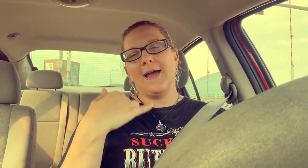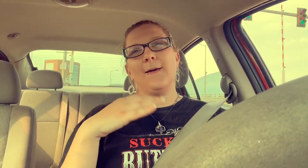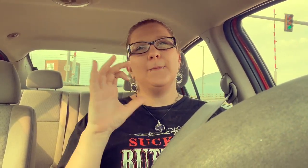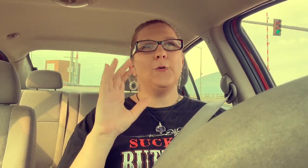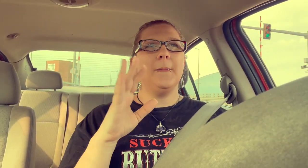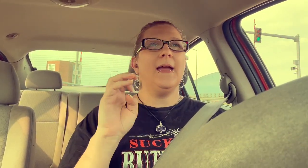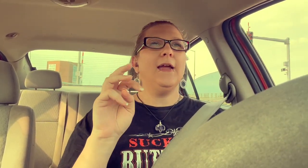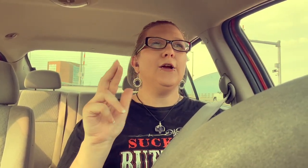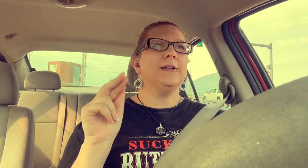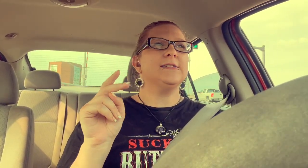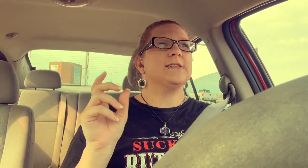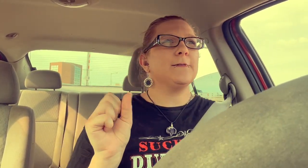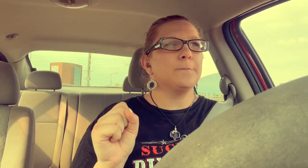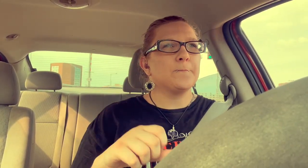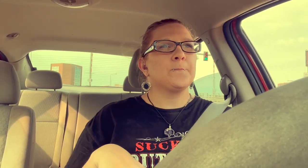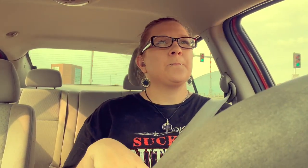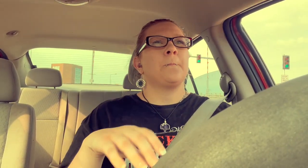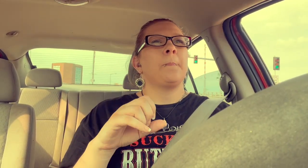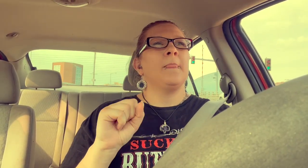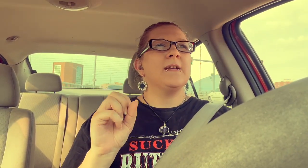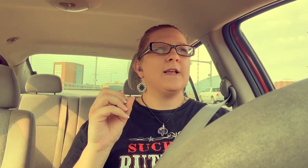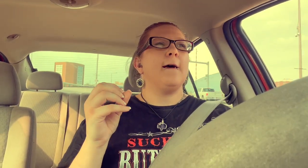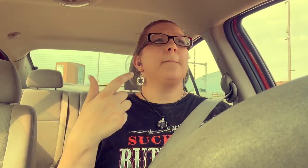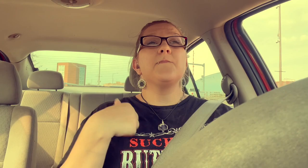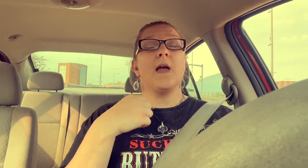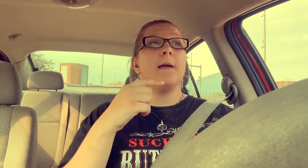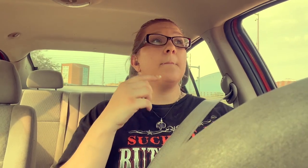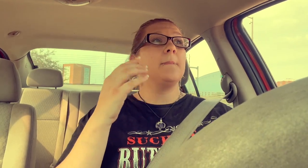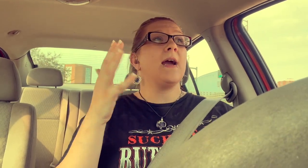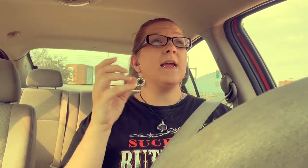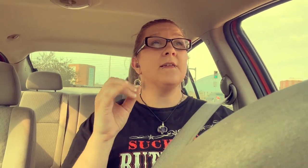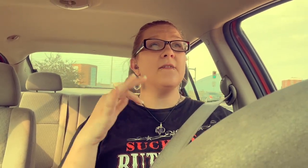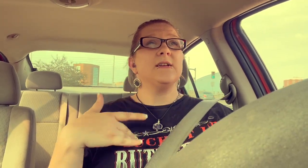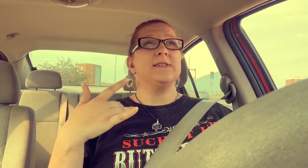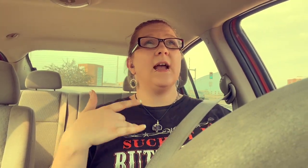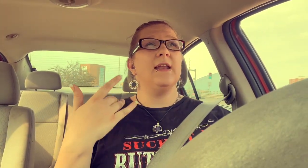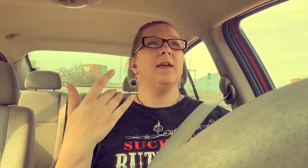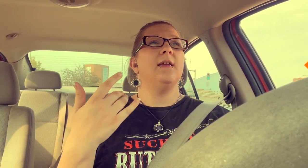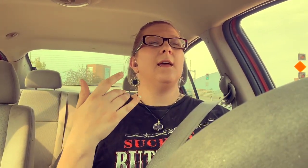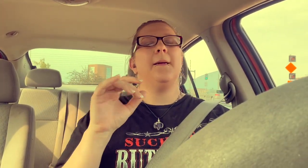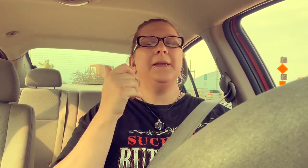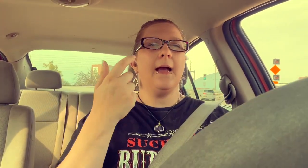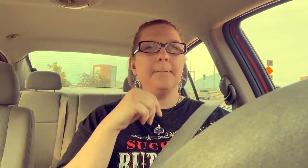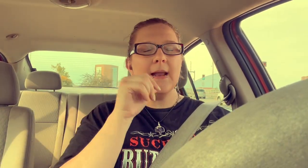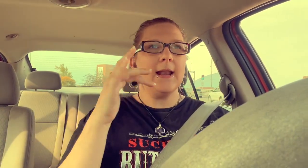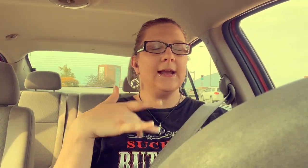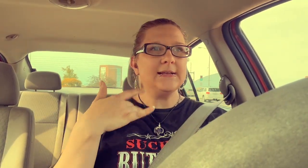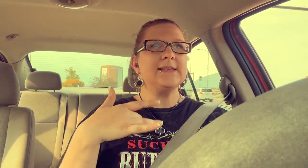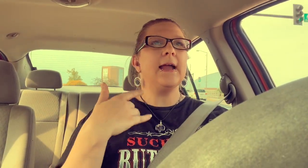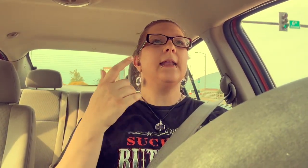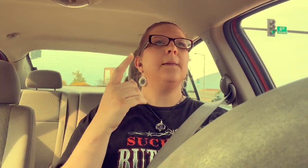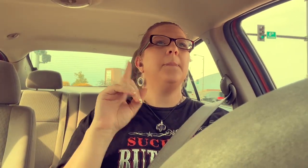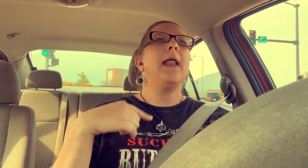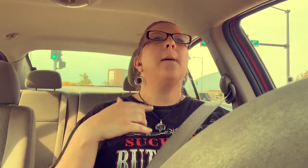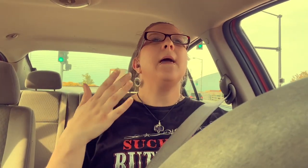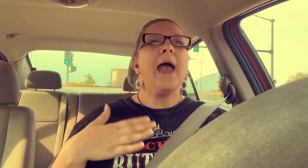I'm doing my errands. So I'm kind of excited. I mean, I'm not excited, but I'm